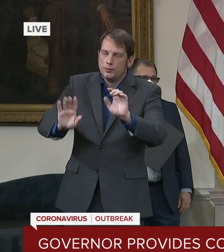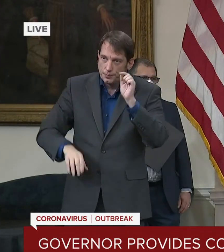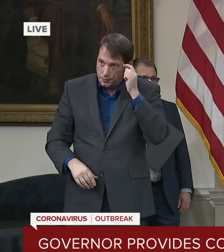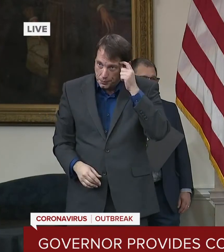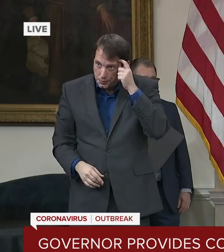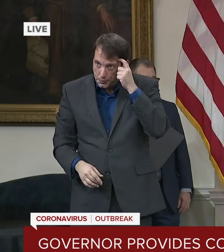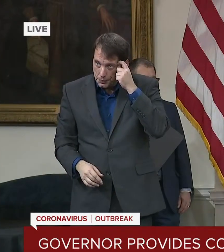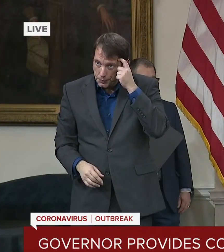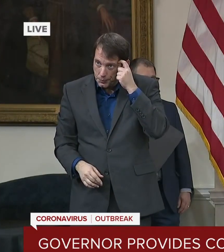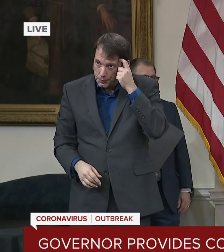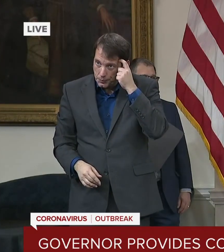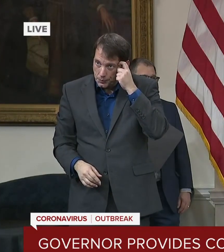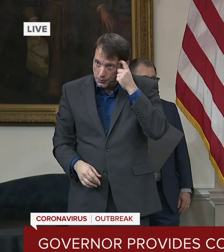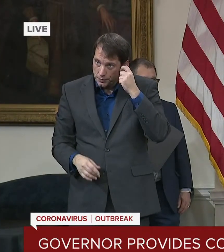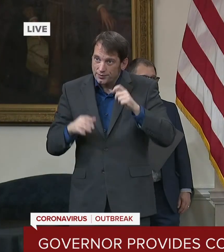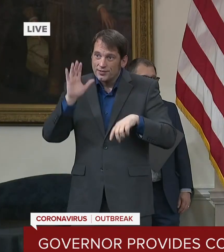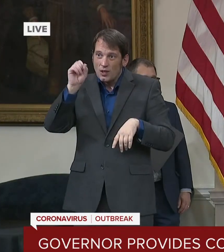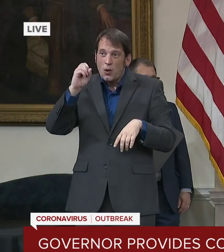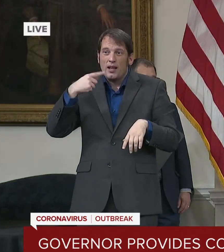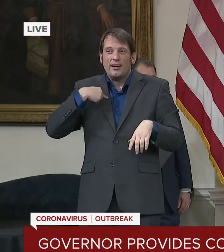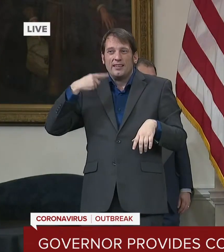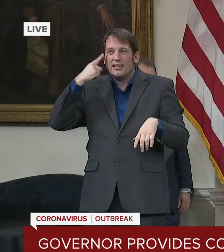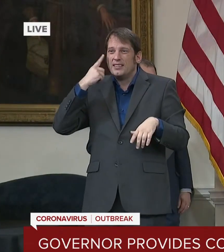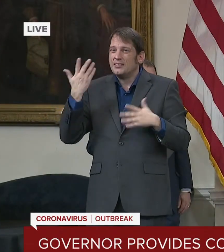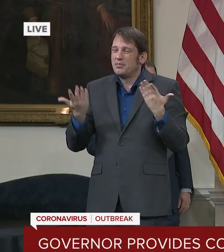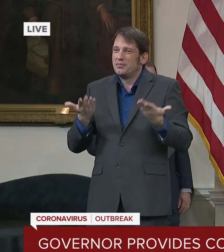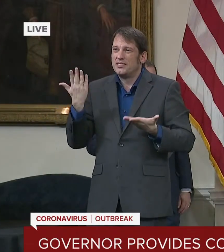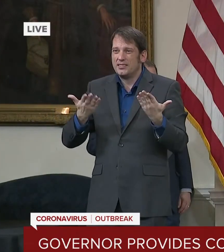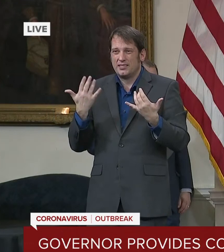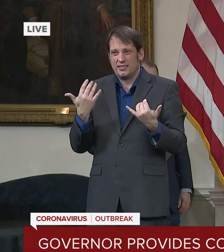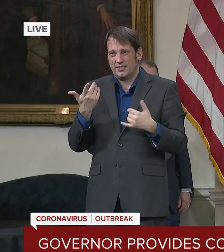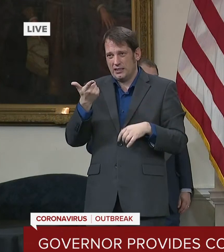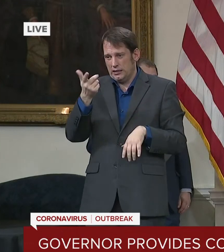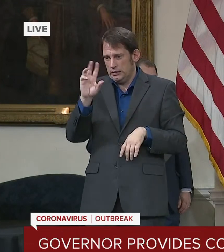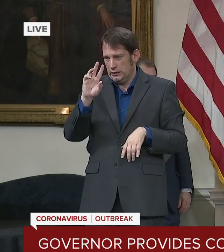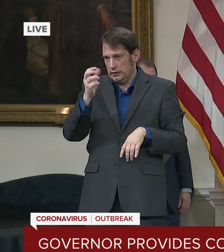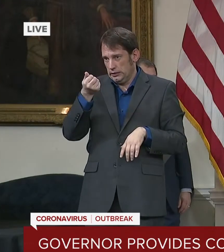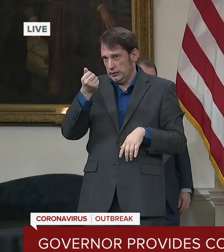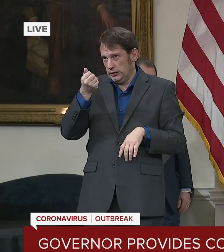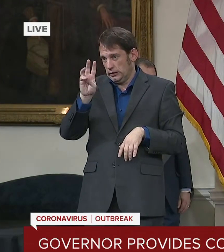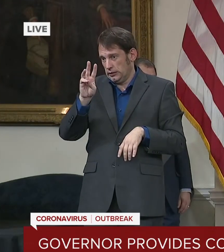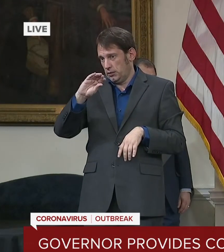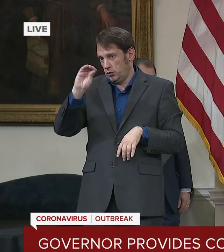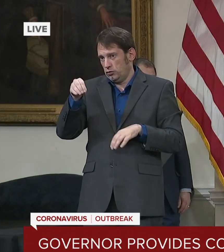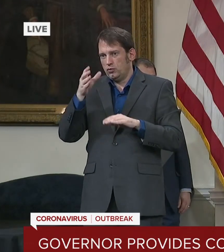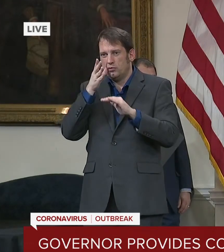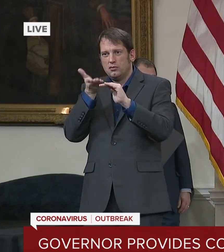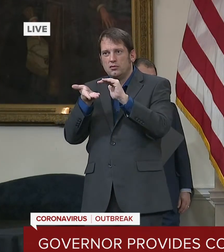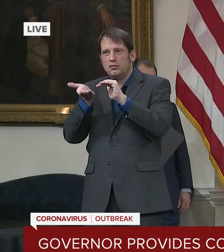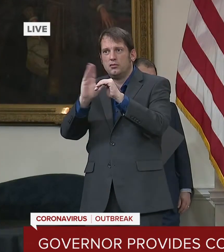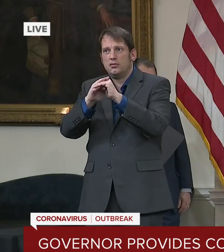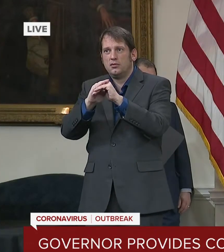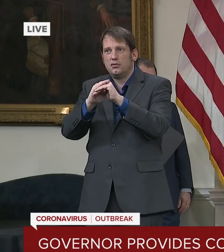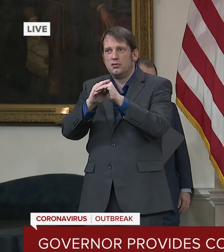I think there's some report about maybe a 16% increase. So we get, instead of 10,000 a day, we get